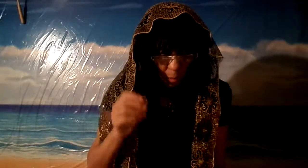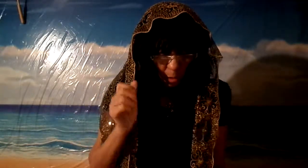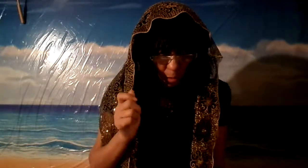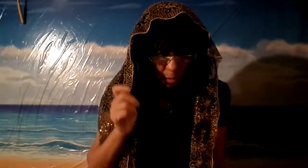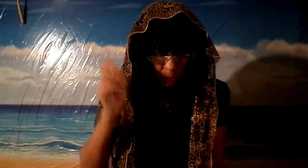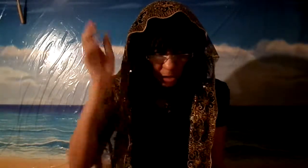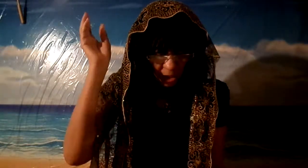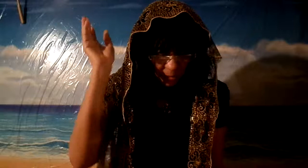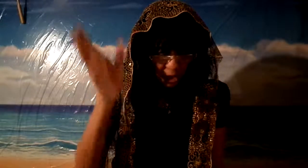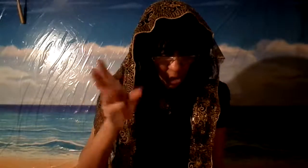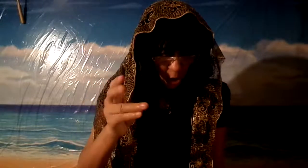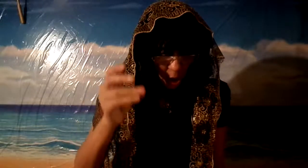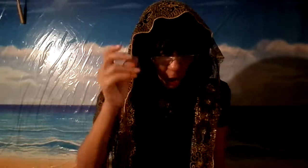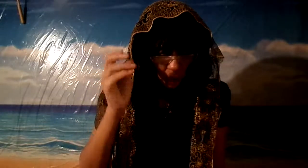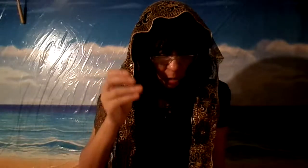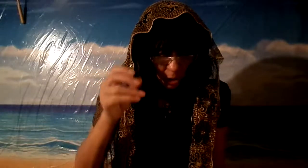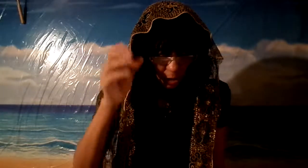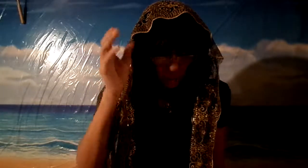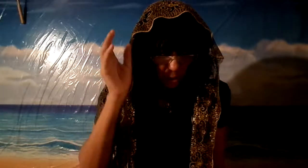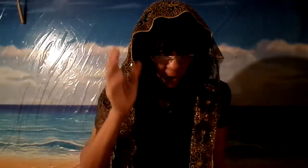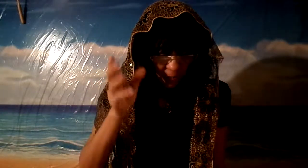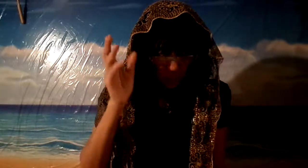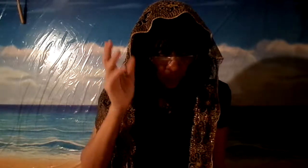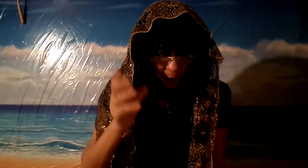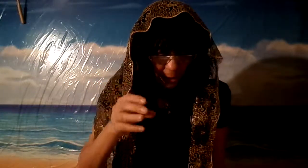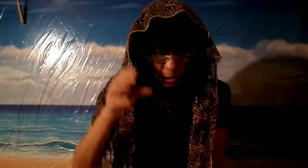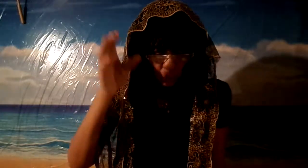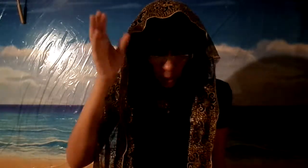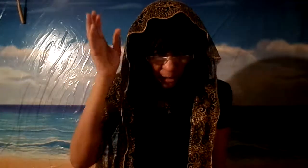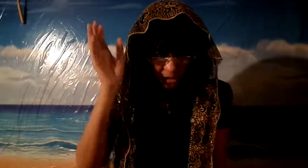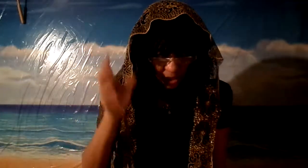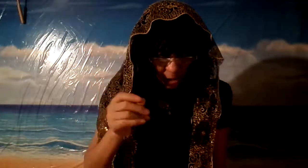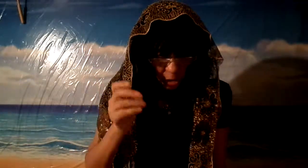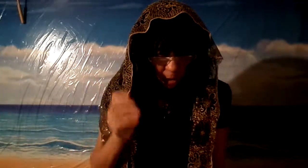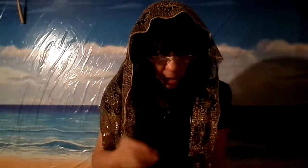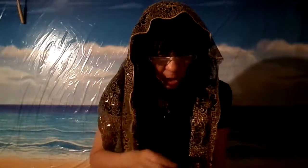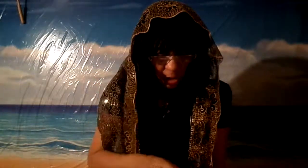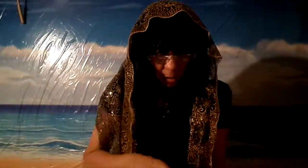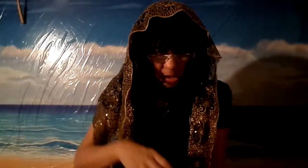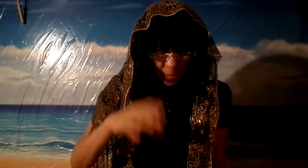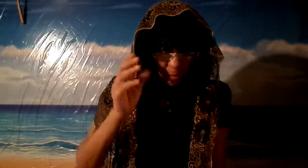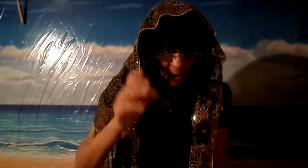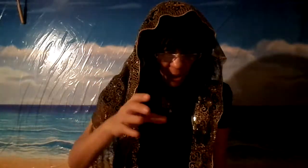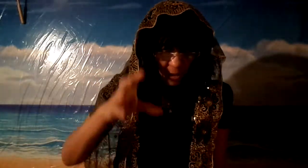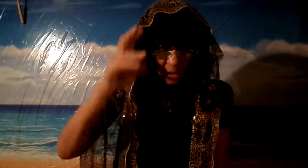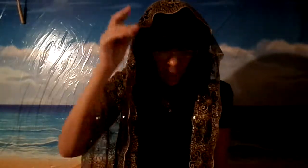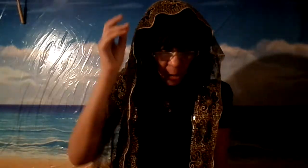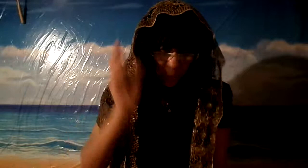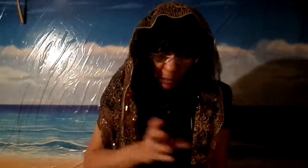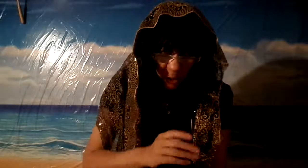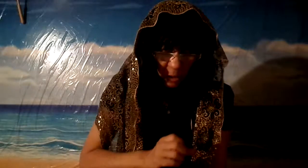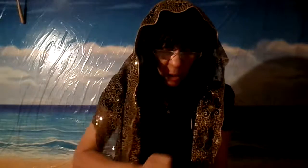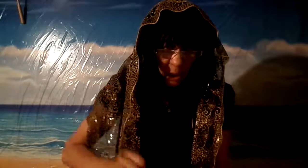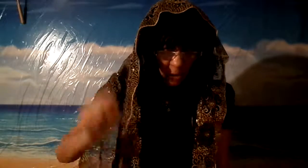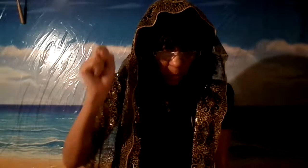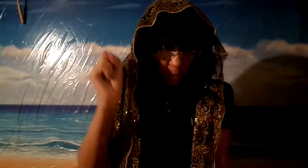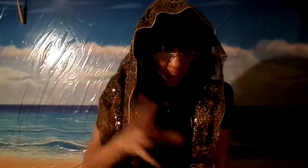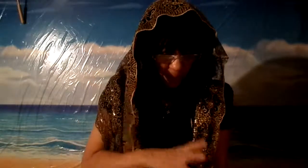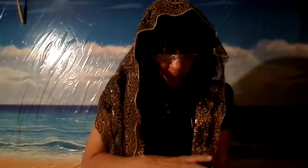world contamination. Tongue to live, to pray, to understand. Tongue to give a spiritual to remain.